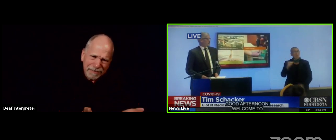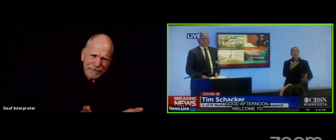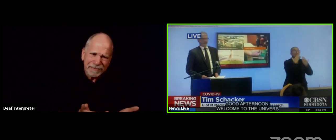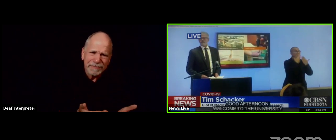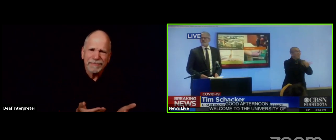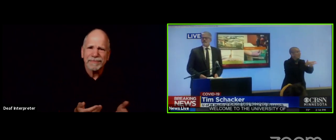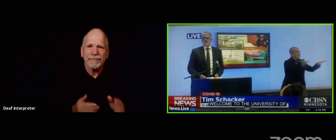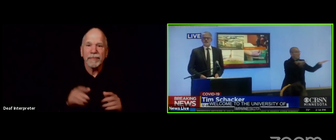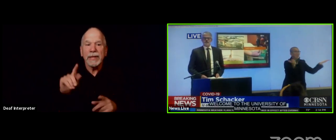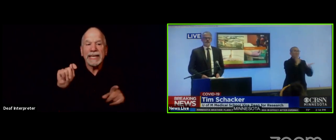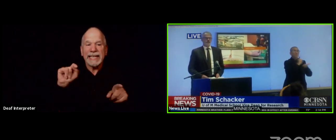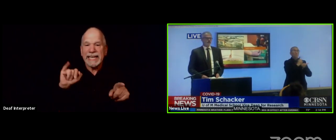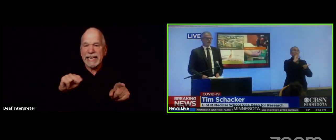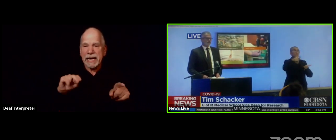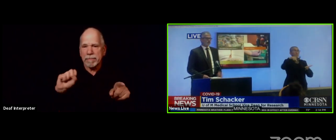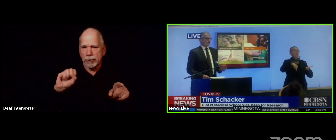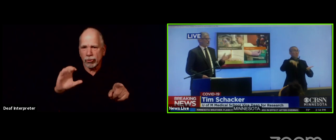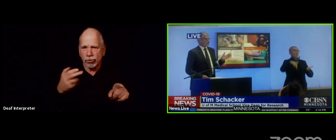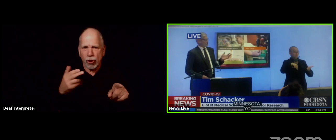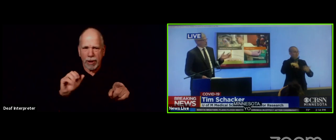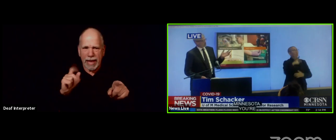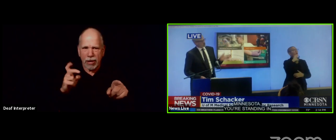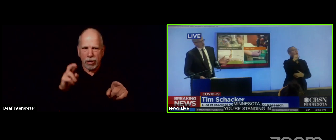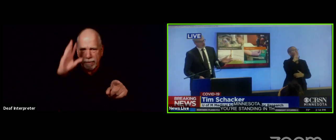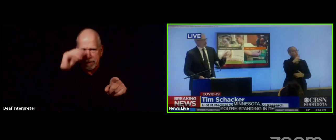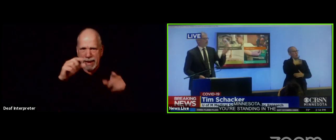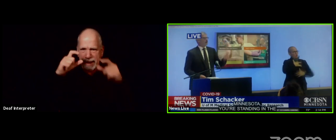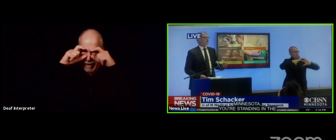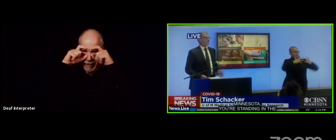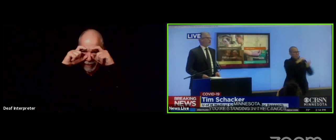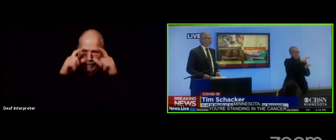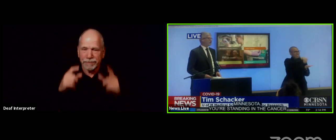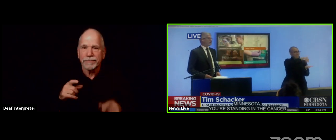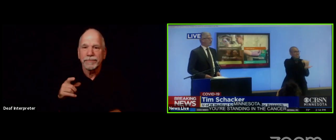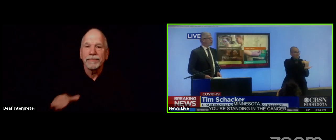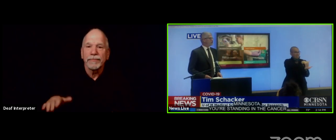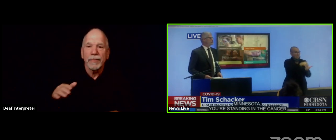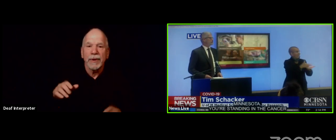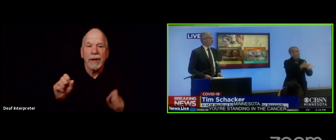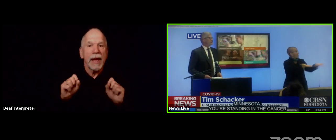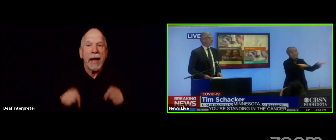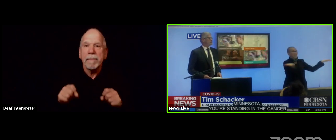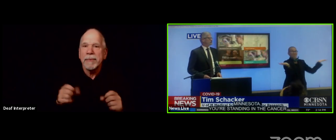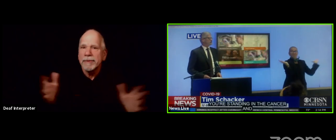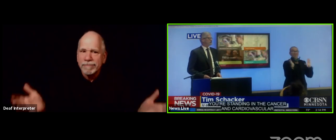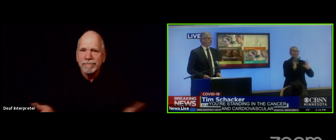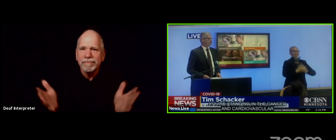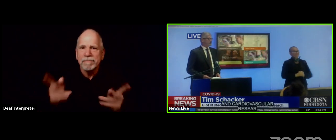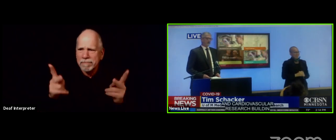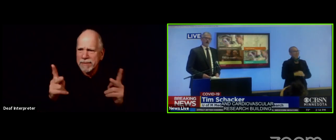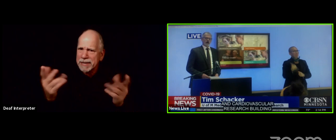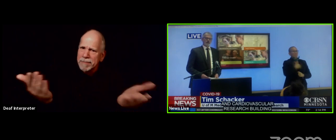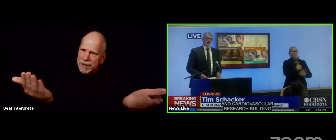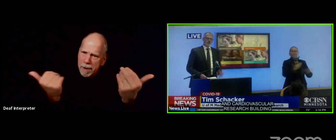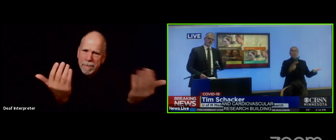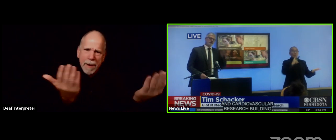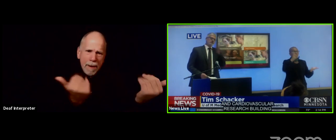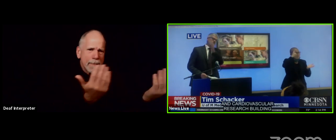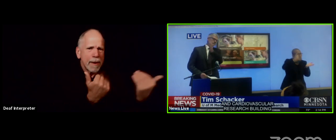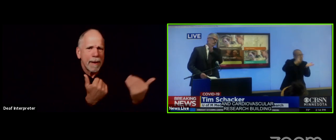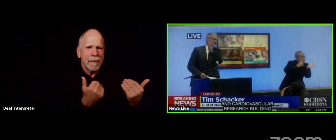Cancer and Cardiovascular Research Building, which is really the entryway to the Biomedical Discovery District of the university. The